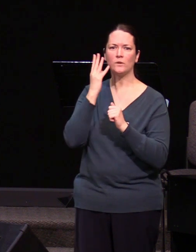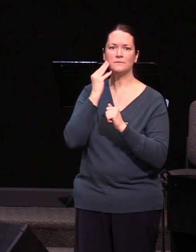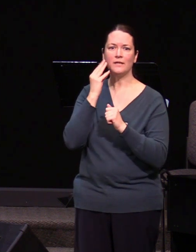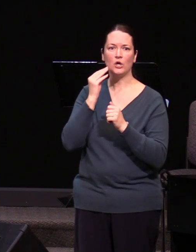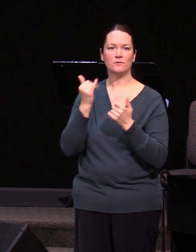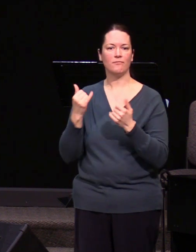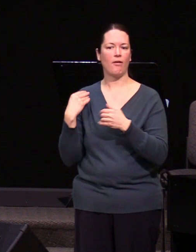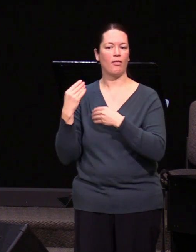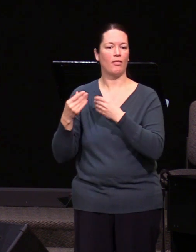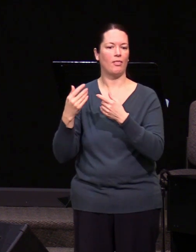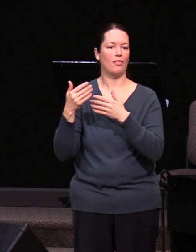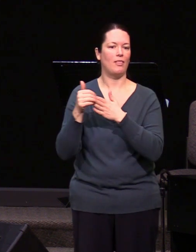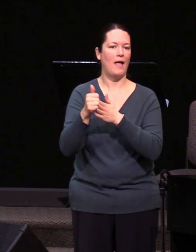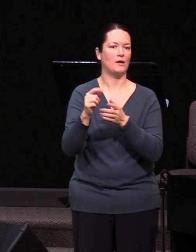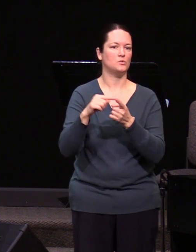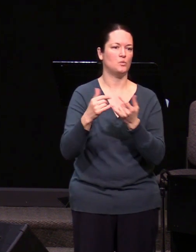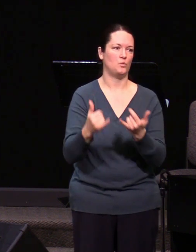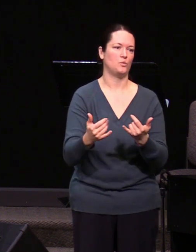point?